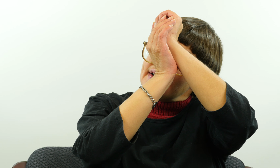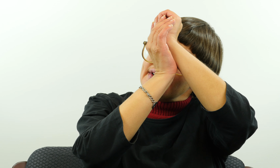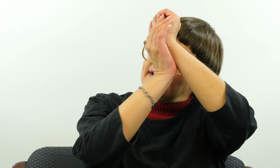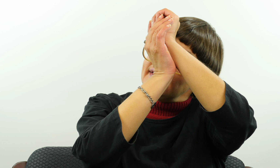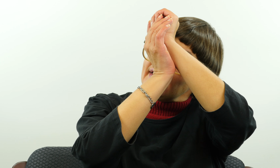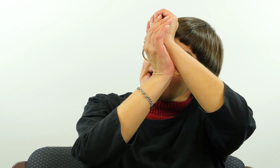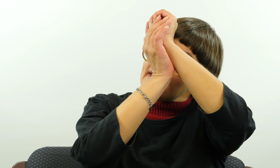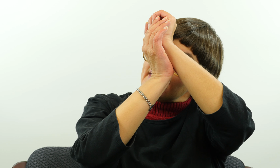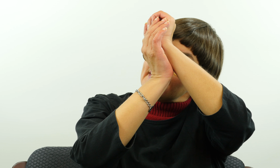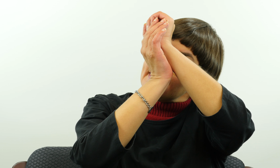Yeah.